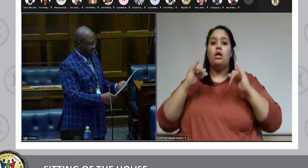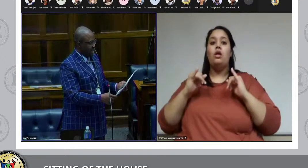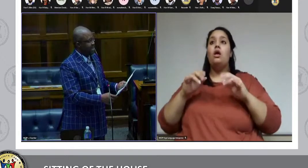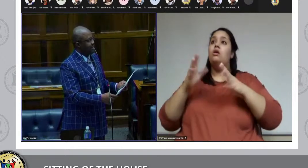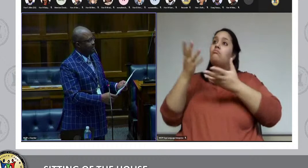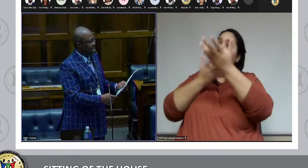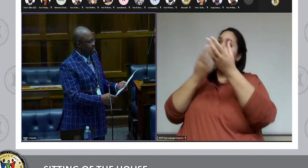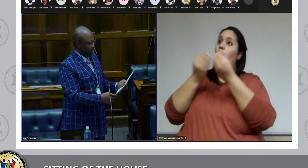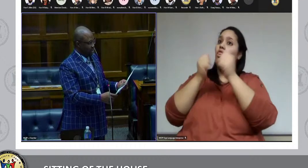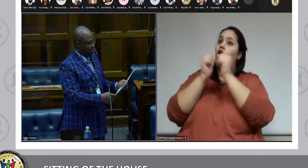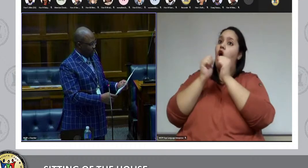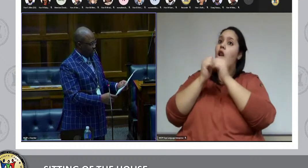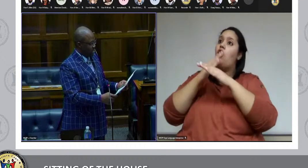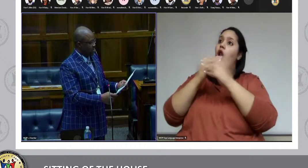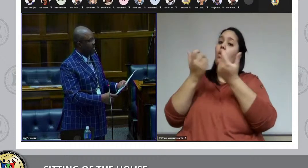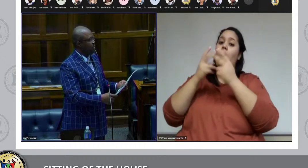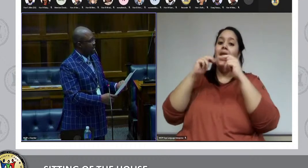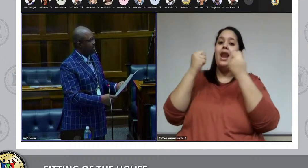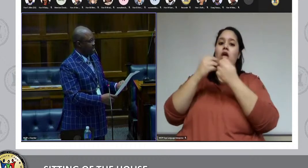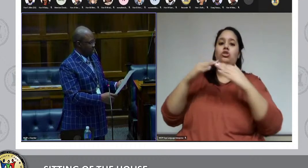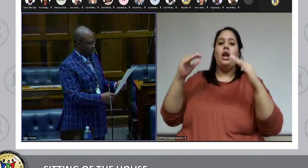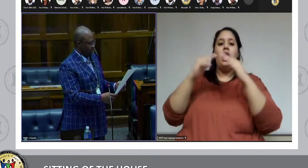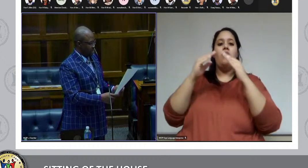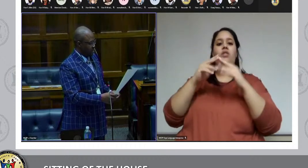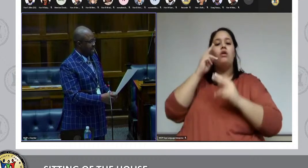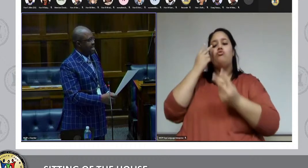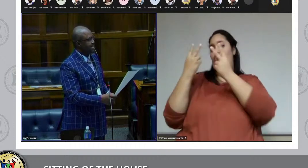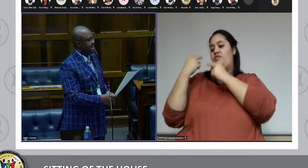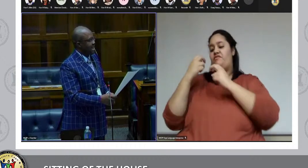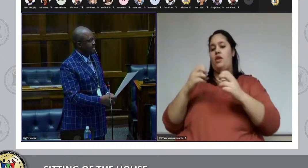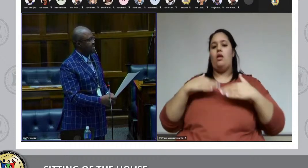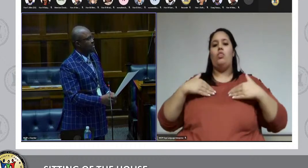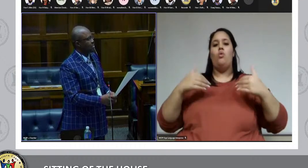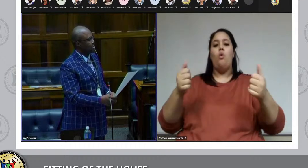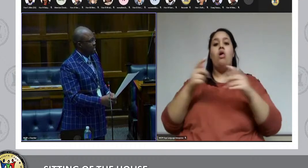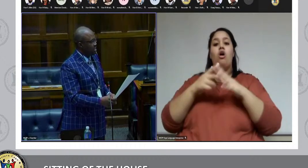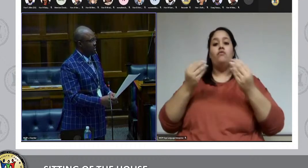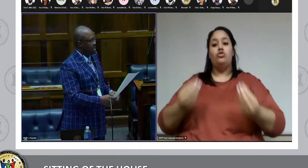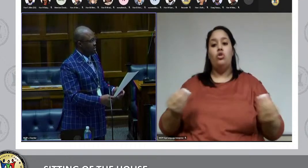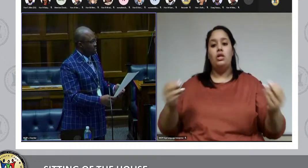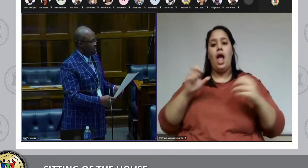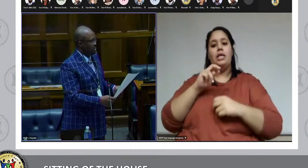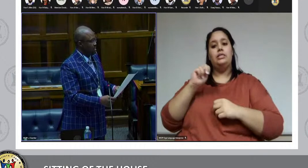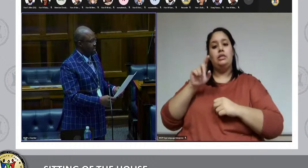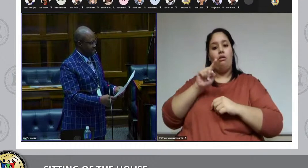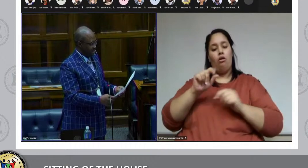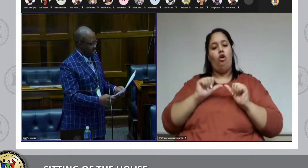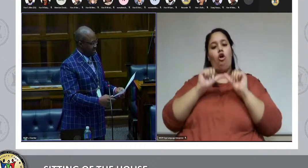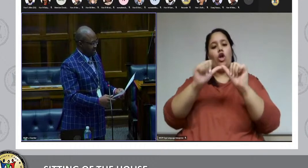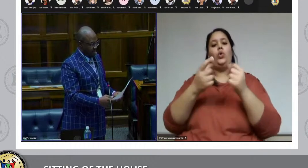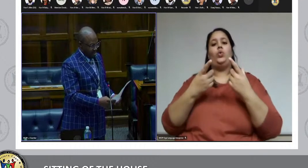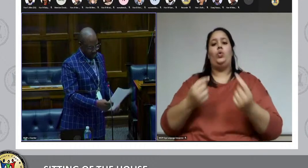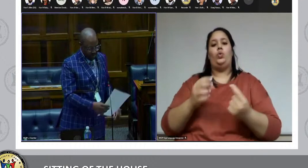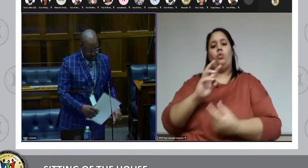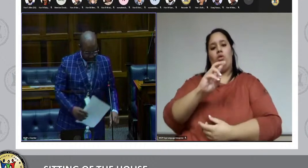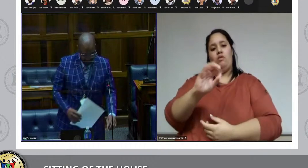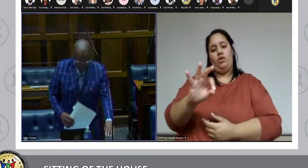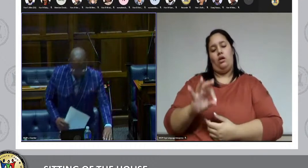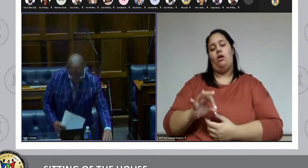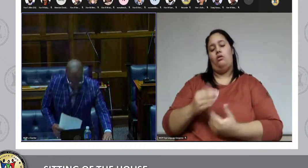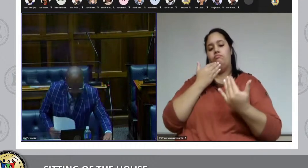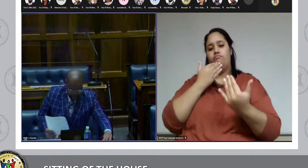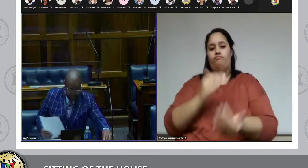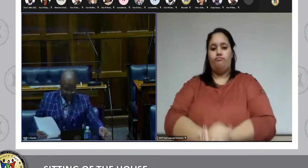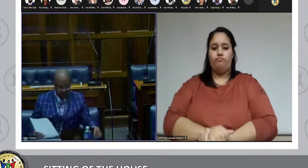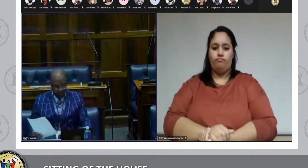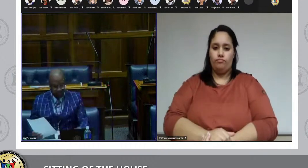national level and reflect on the importance of the well-being of our children as the ANC continue to do on a daily basis. I thank you.